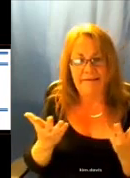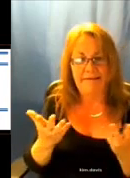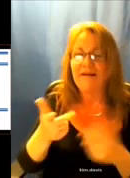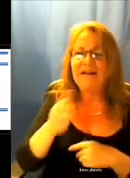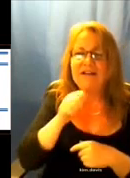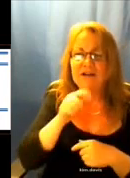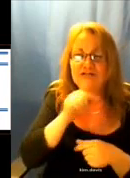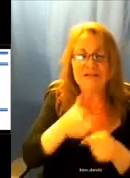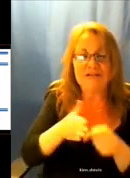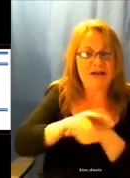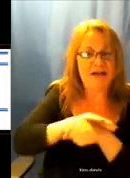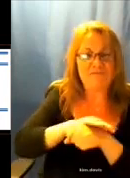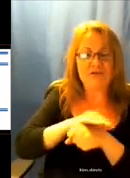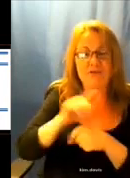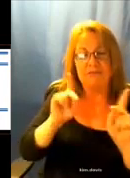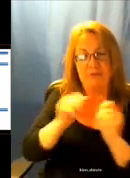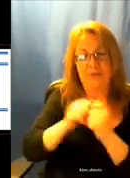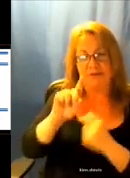another country.